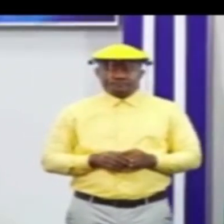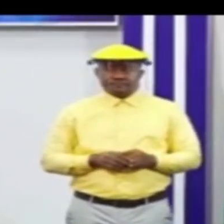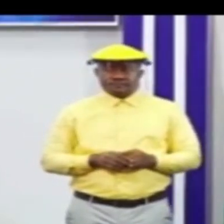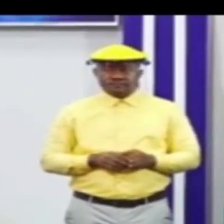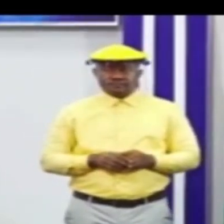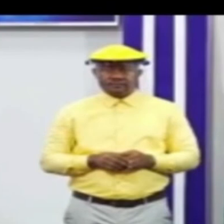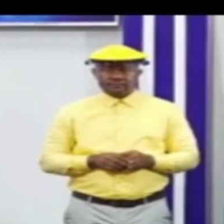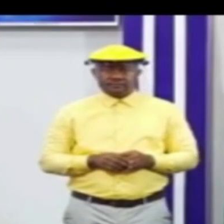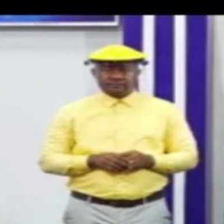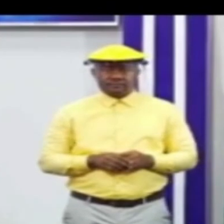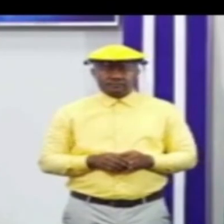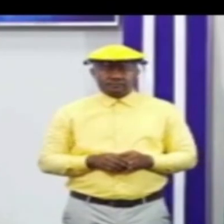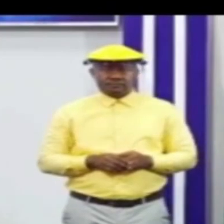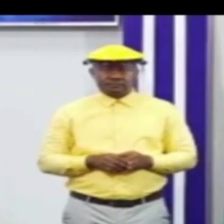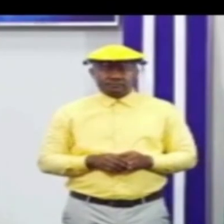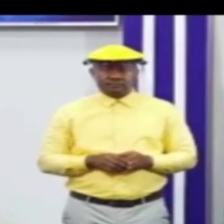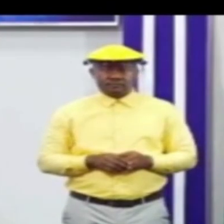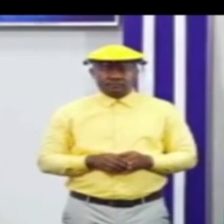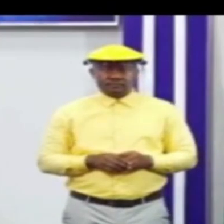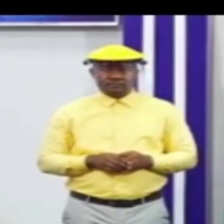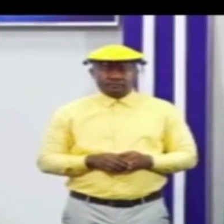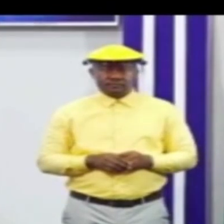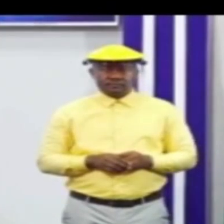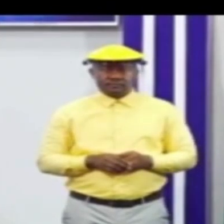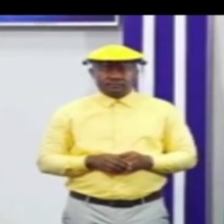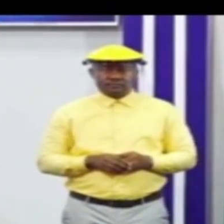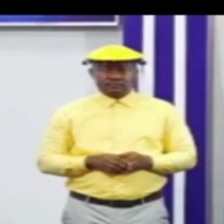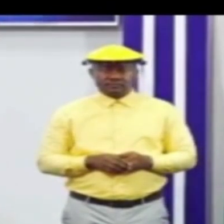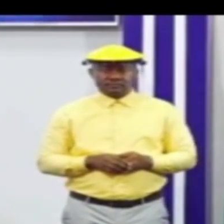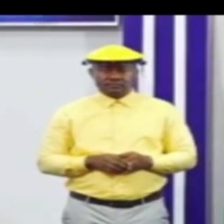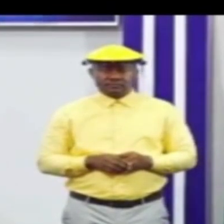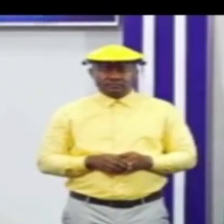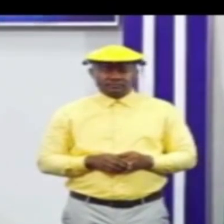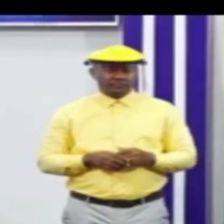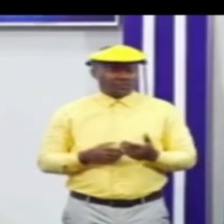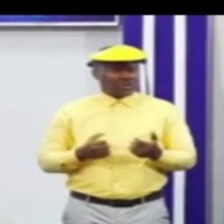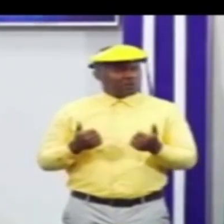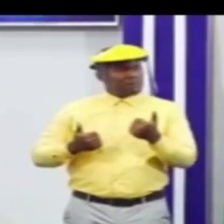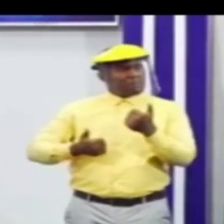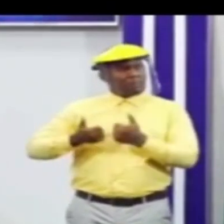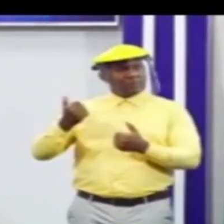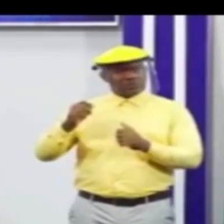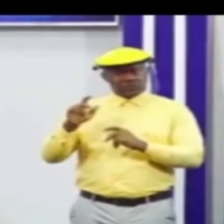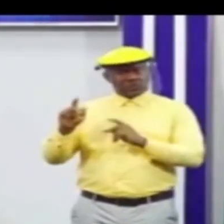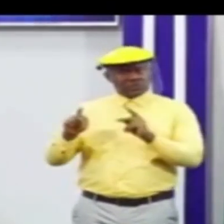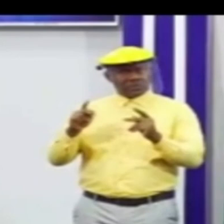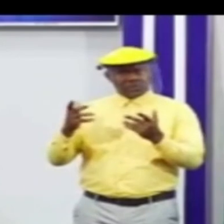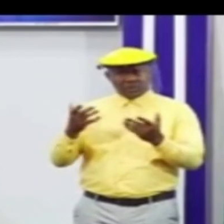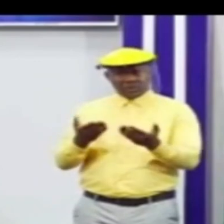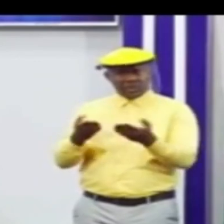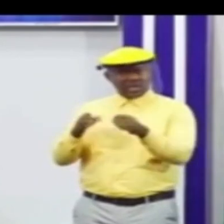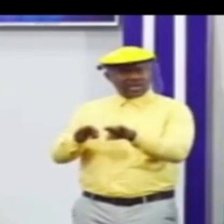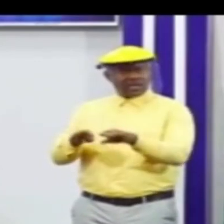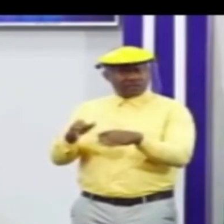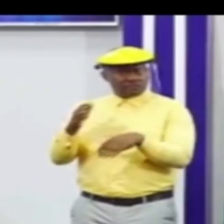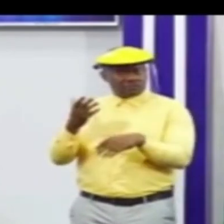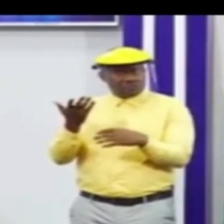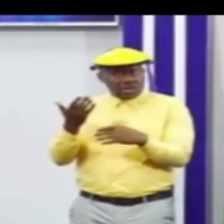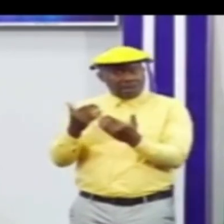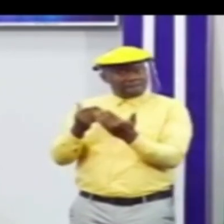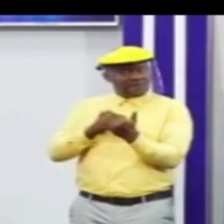Now, we've been mentioning all along that most of the deaths are associated